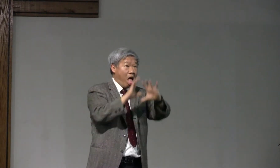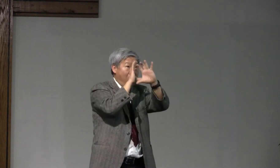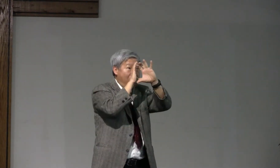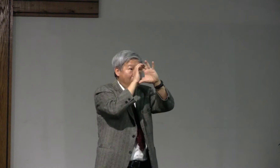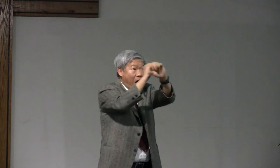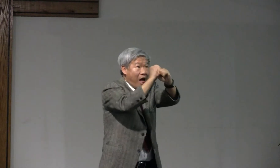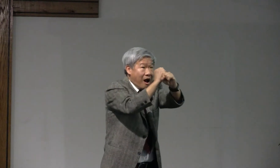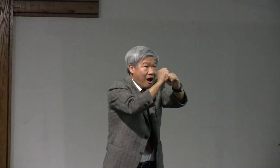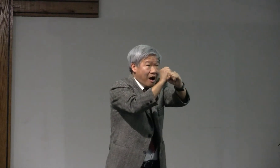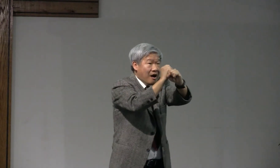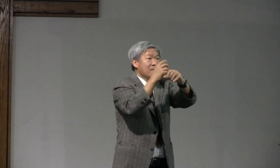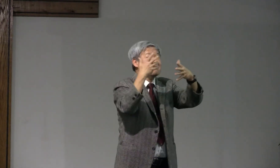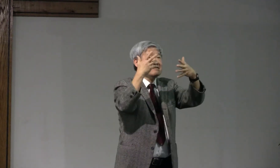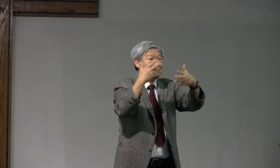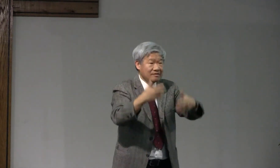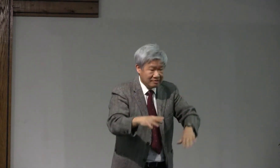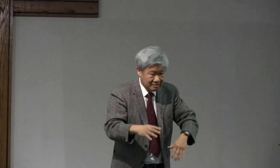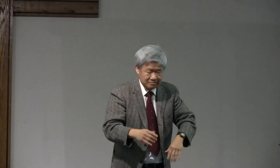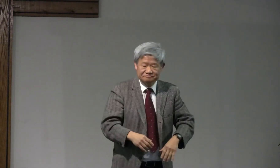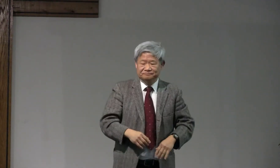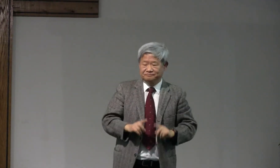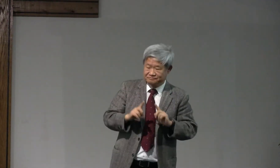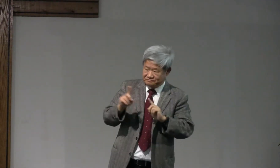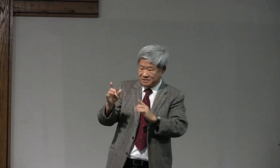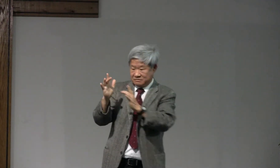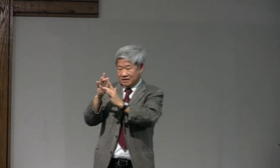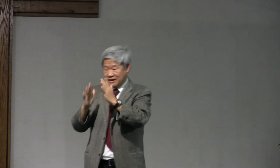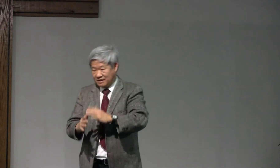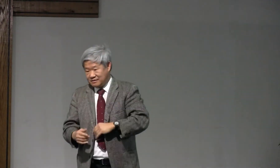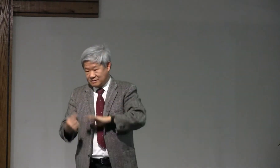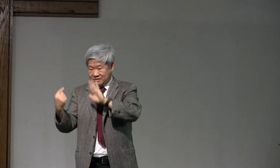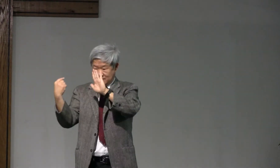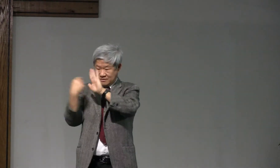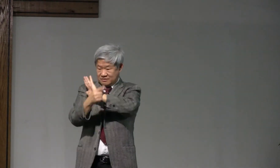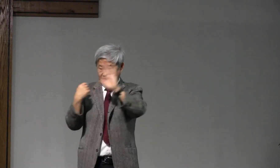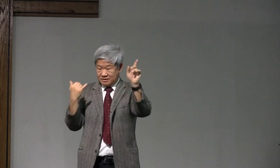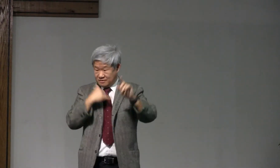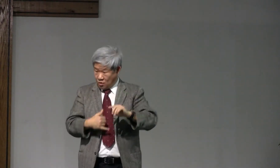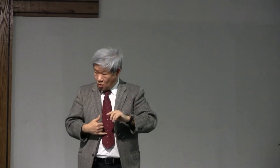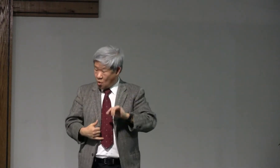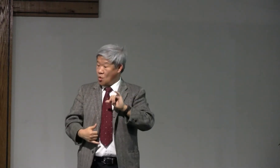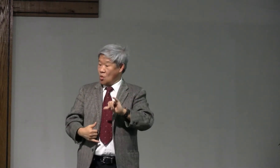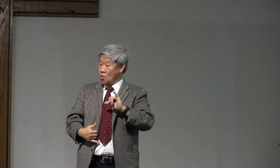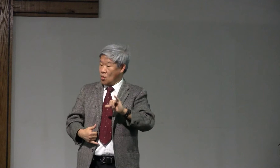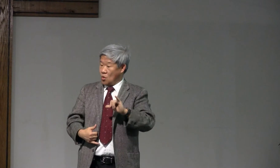And people get fascinated by the movie. Then they go to the Bible.